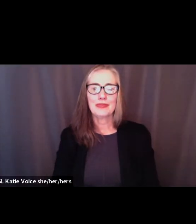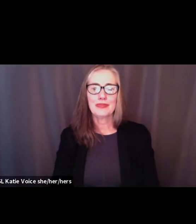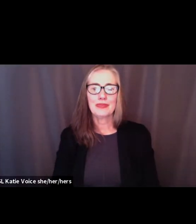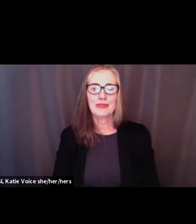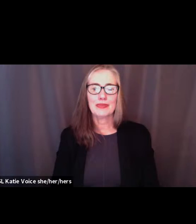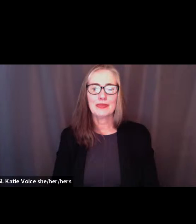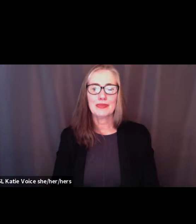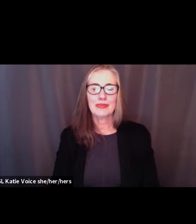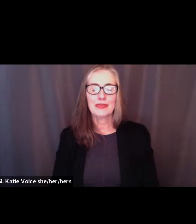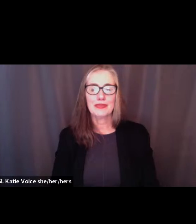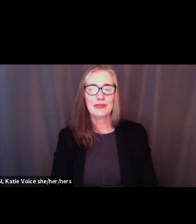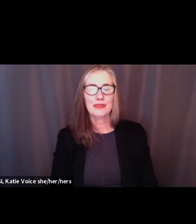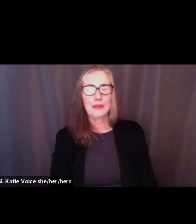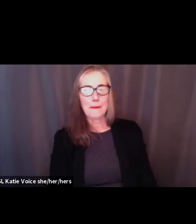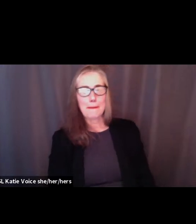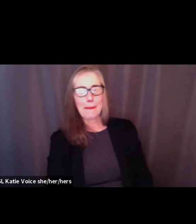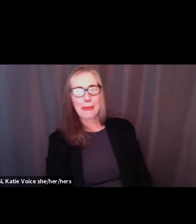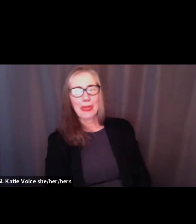Okay,